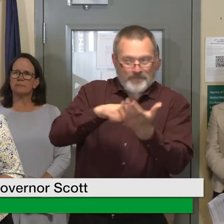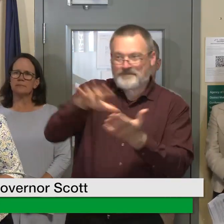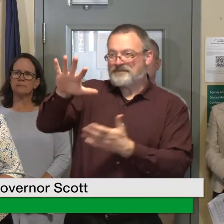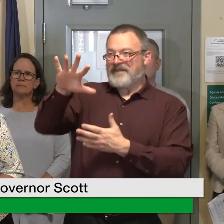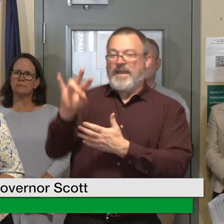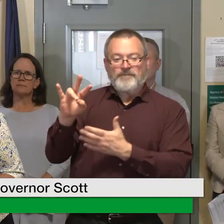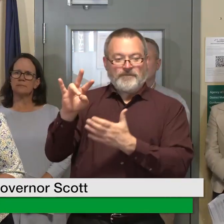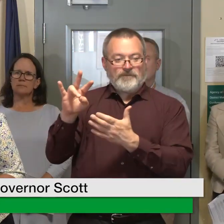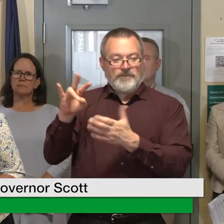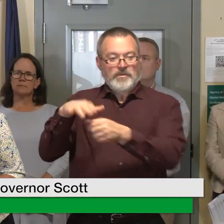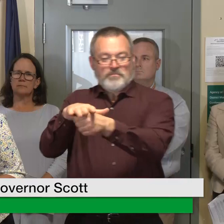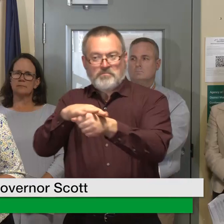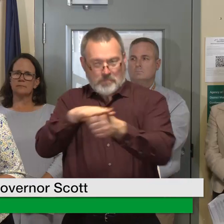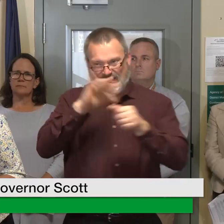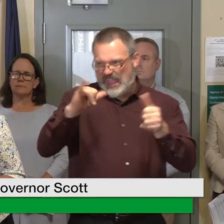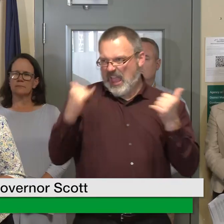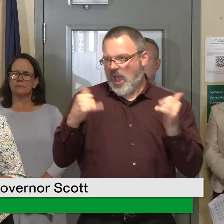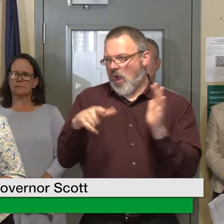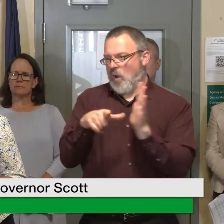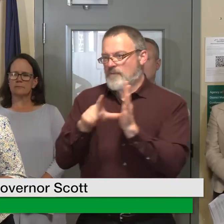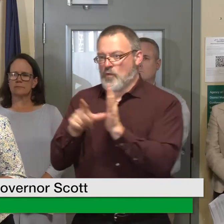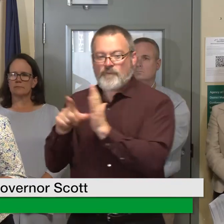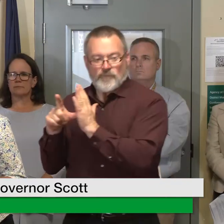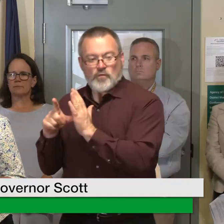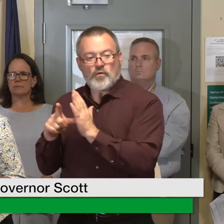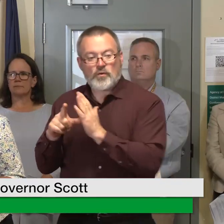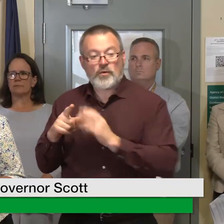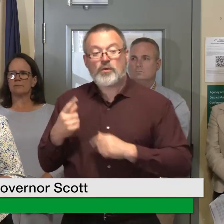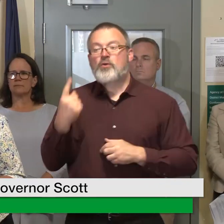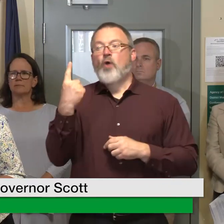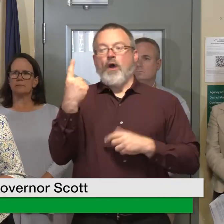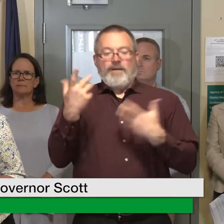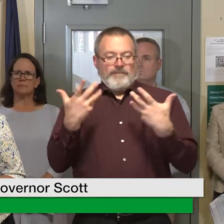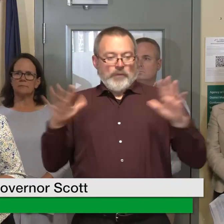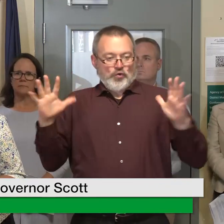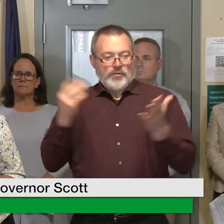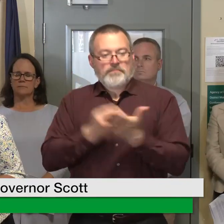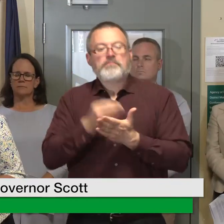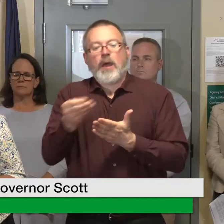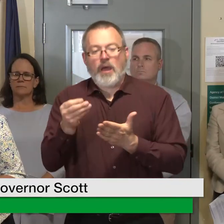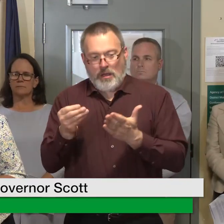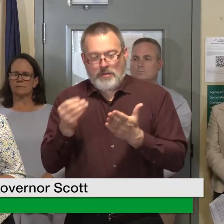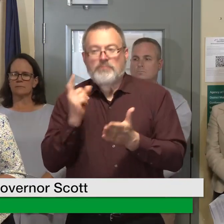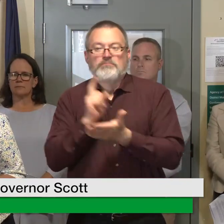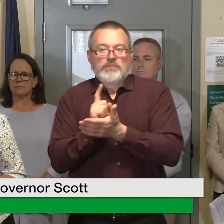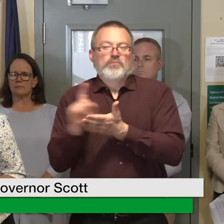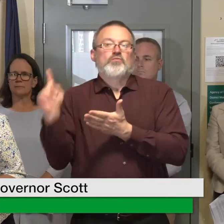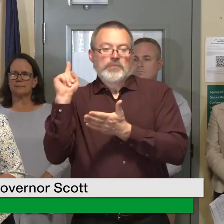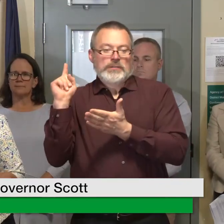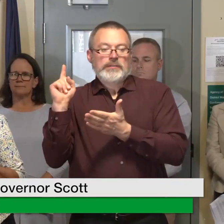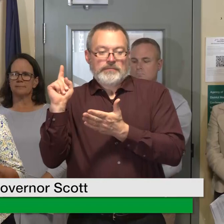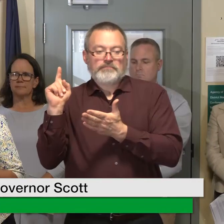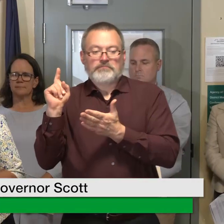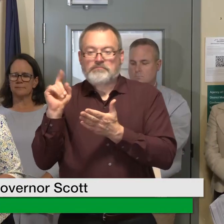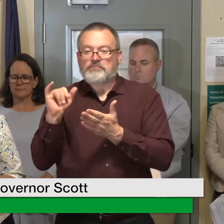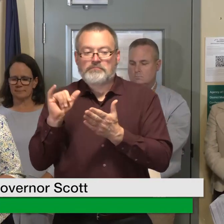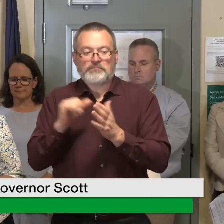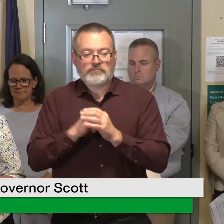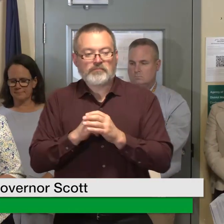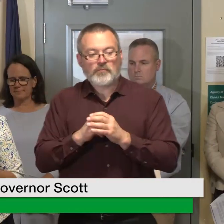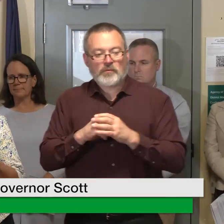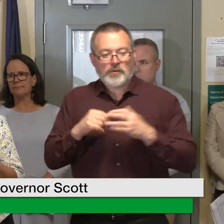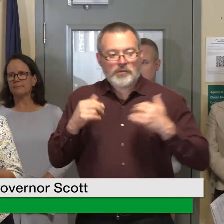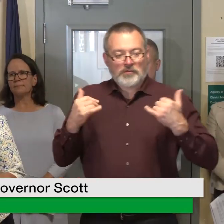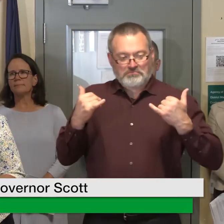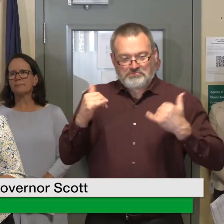FEMA review and one buyout that was awarded last week. So those buyouts are happening, and they are in